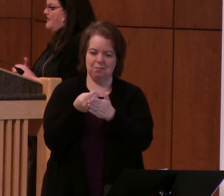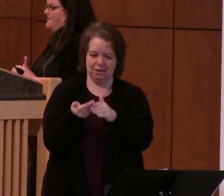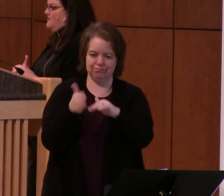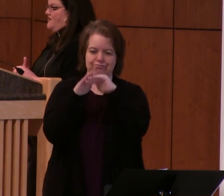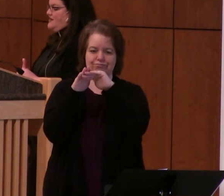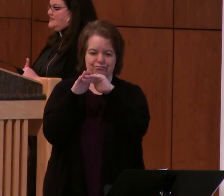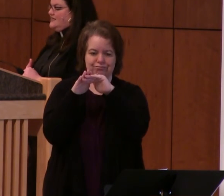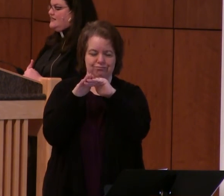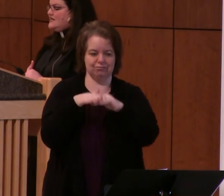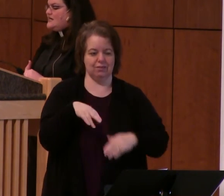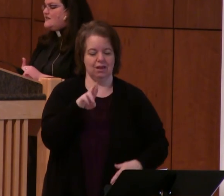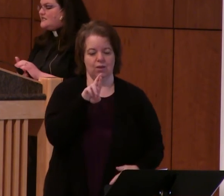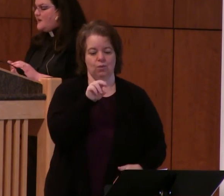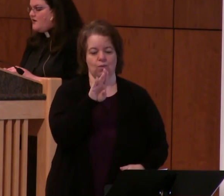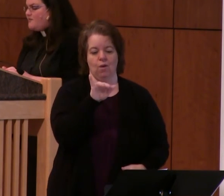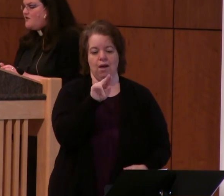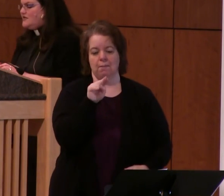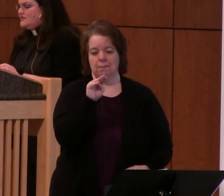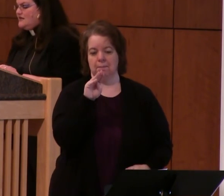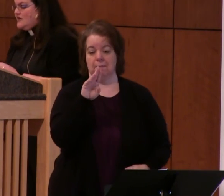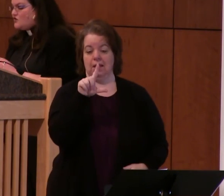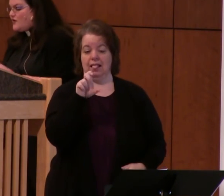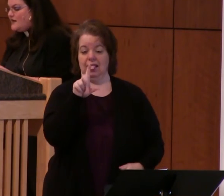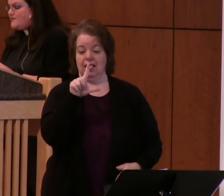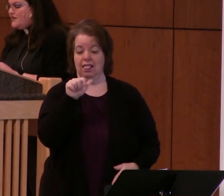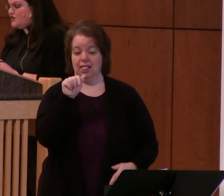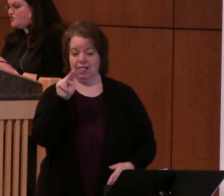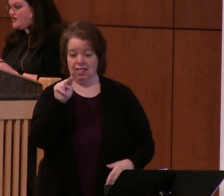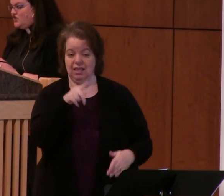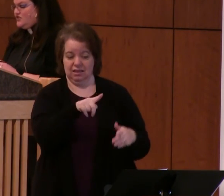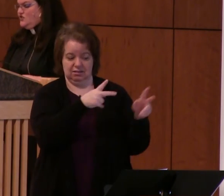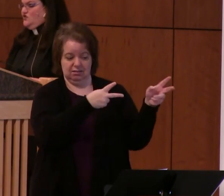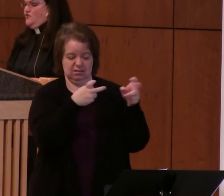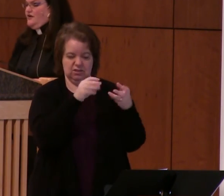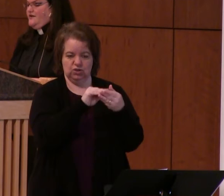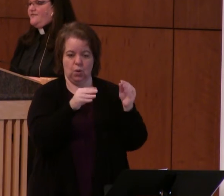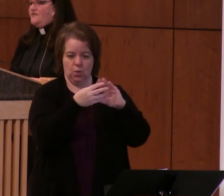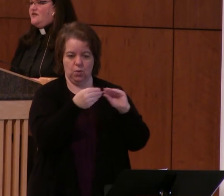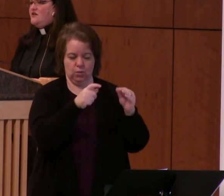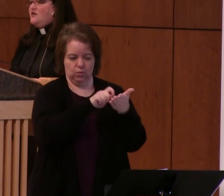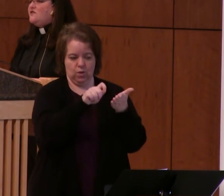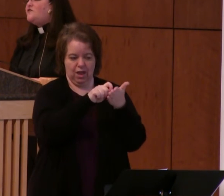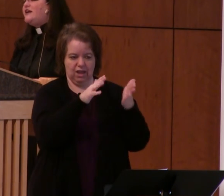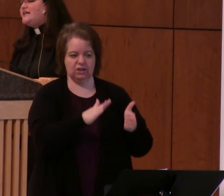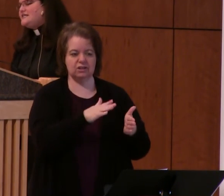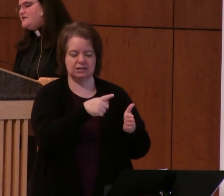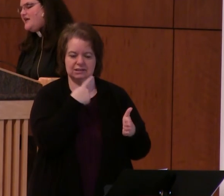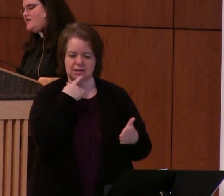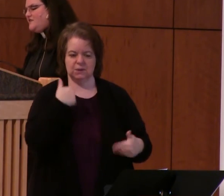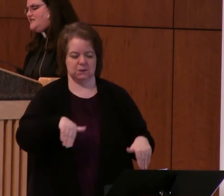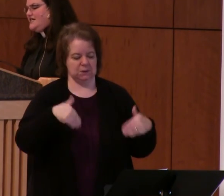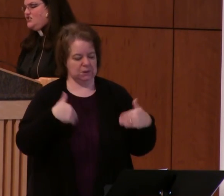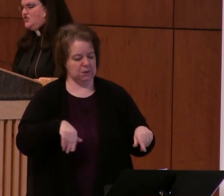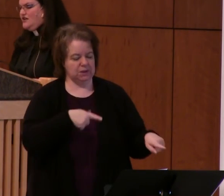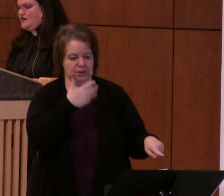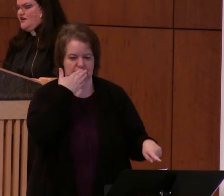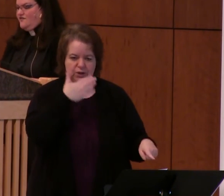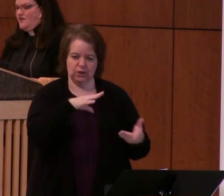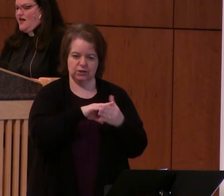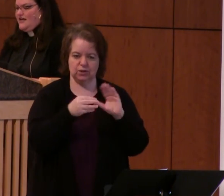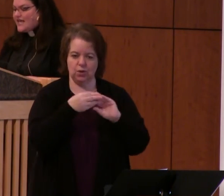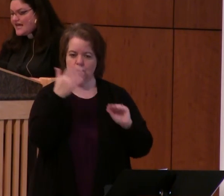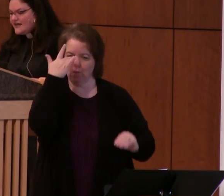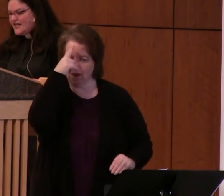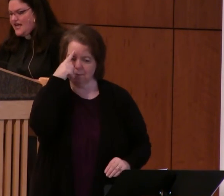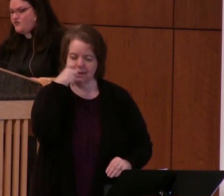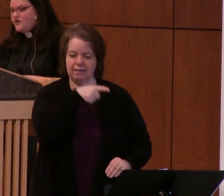Robert McClellan writes that this parable is an incredibly gracious story, for it is a manifestation